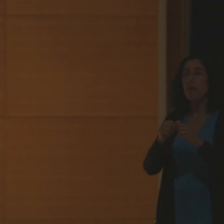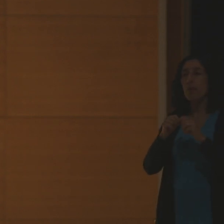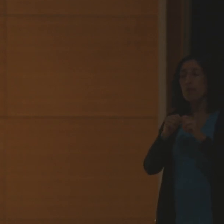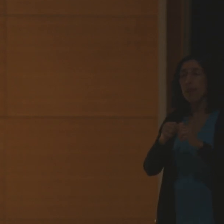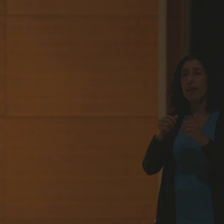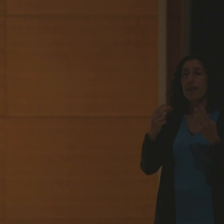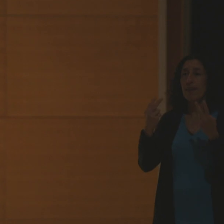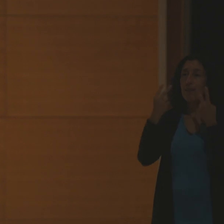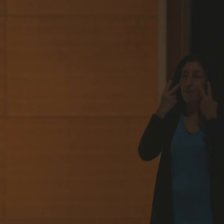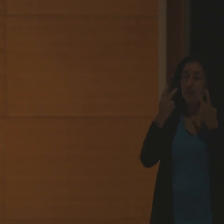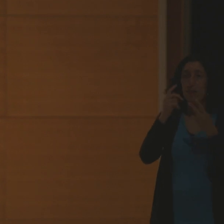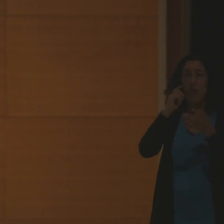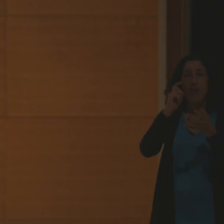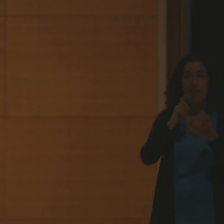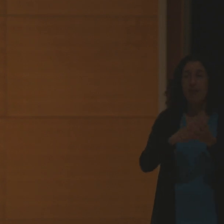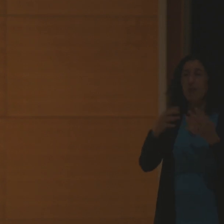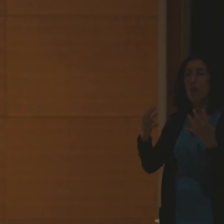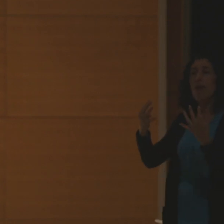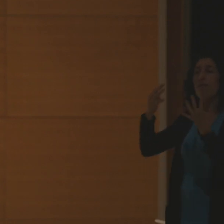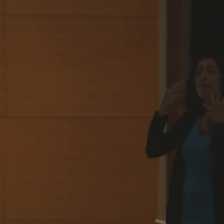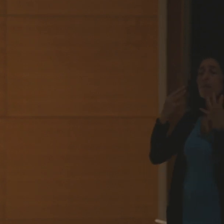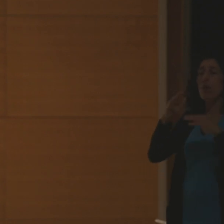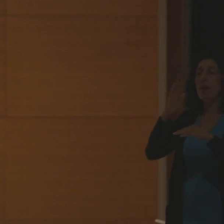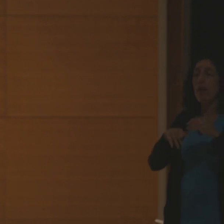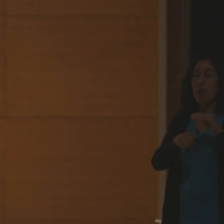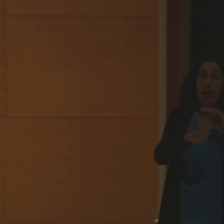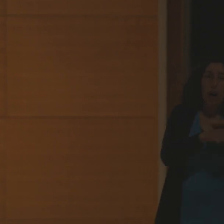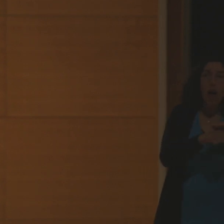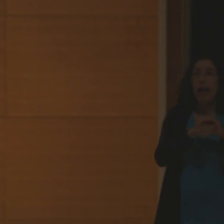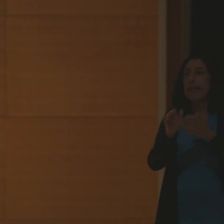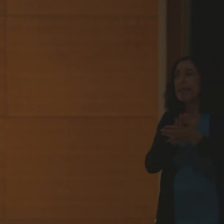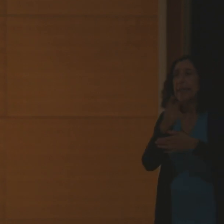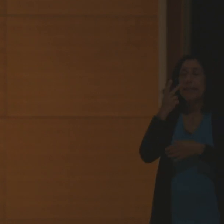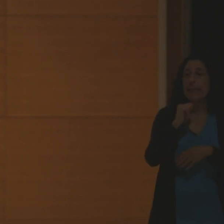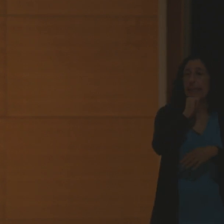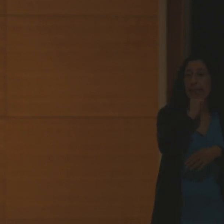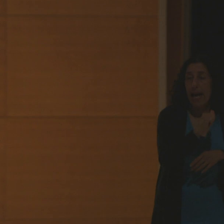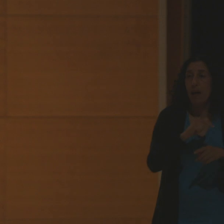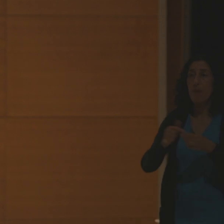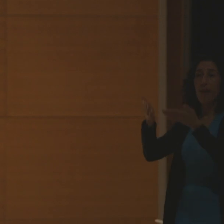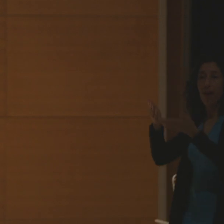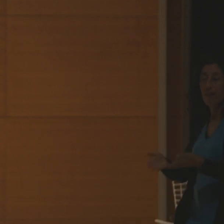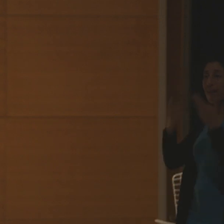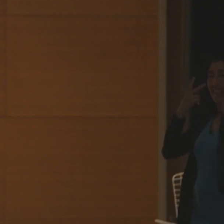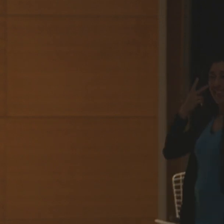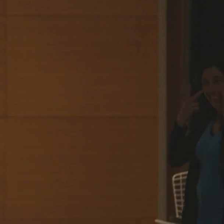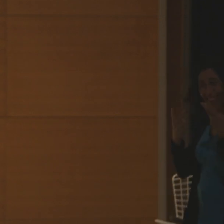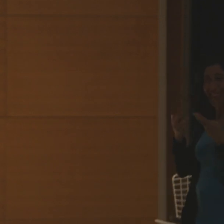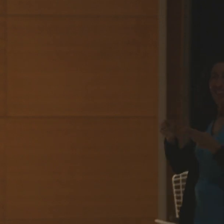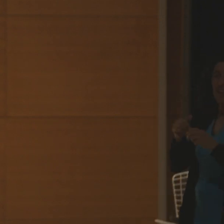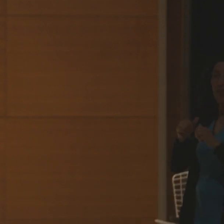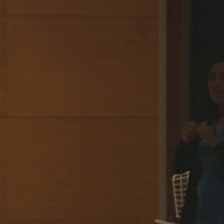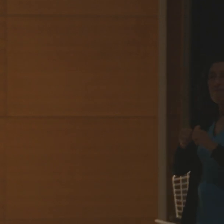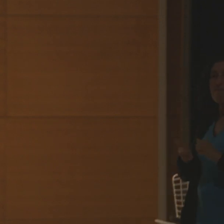difficult to do what we've had so many in our lives support us to do here tonight, to become visible.